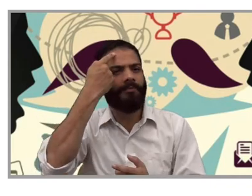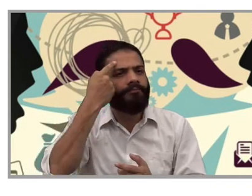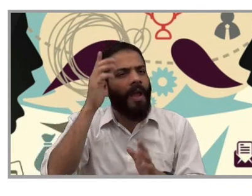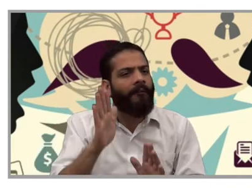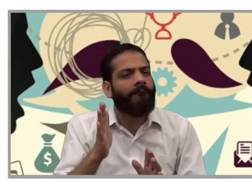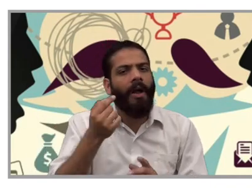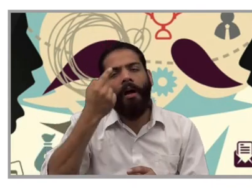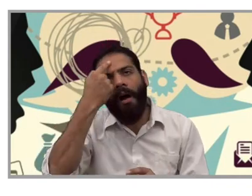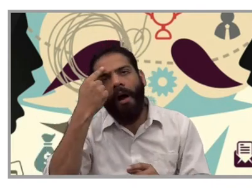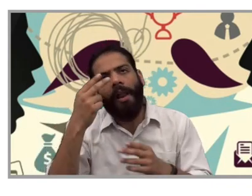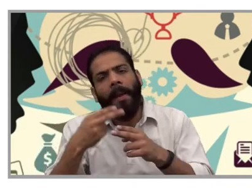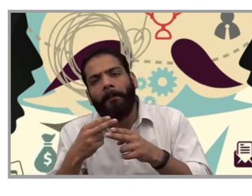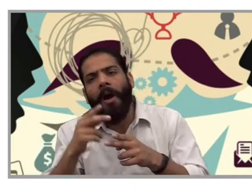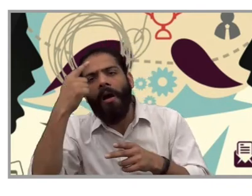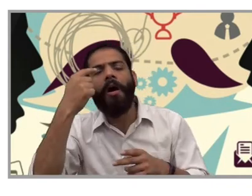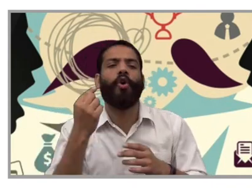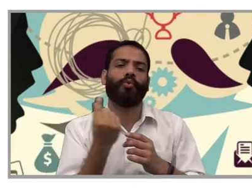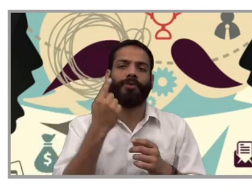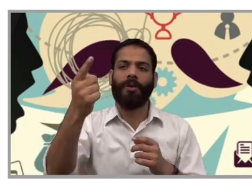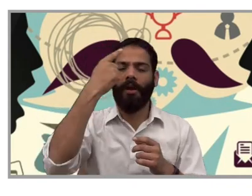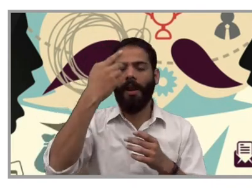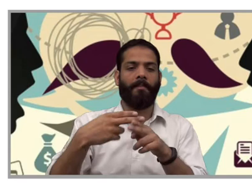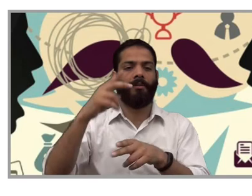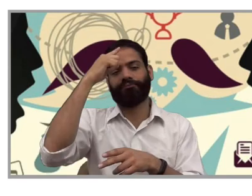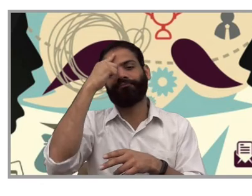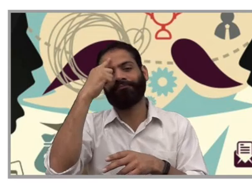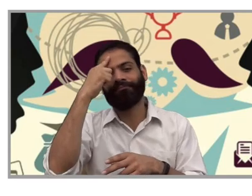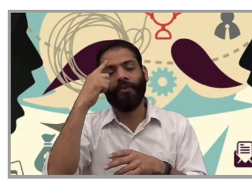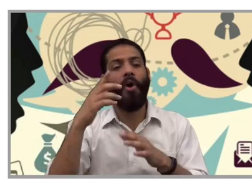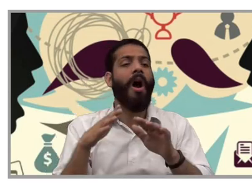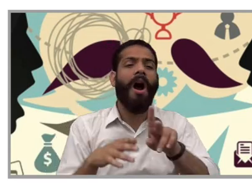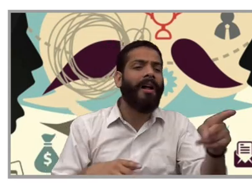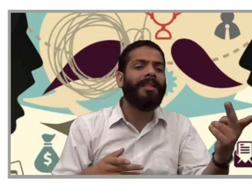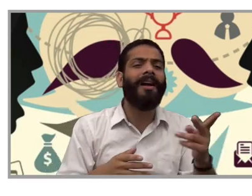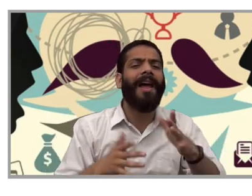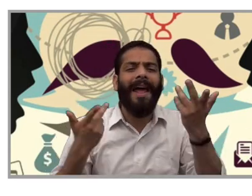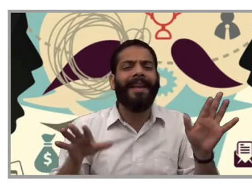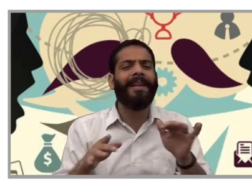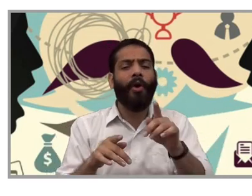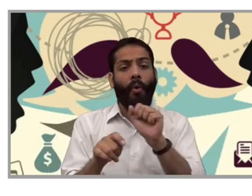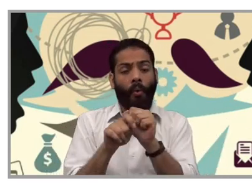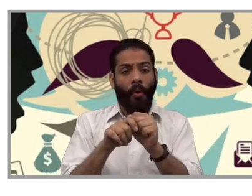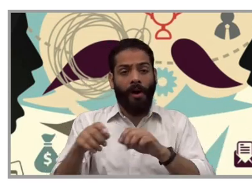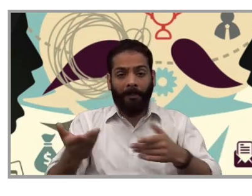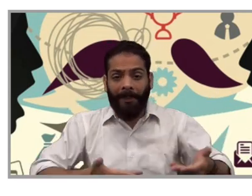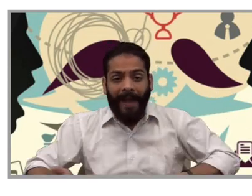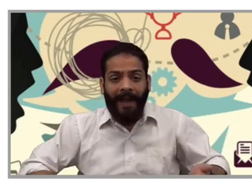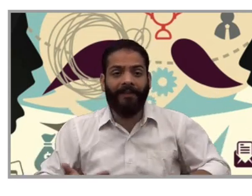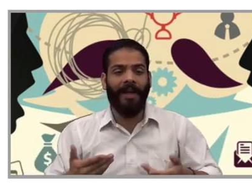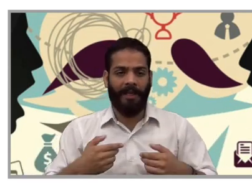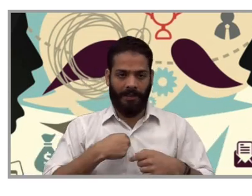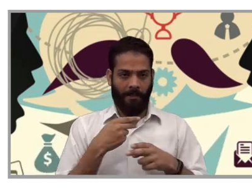or individual attributes and appearance, especially in terms of use of spectacles, different